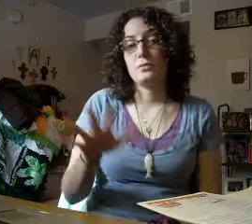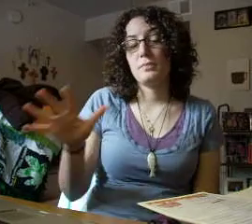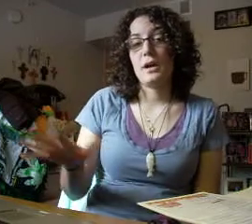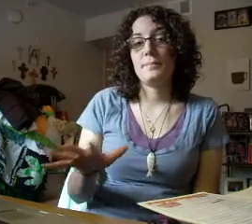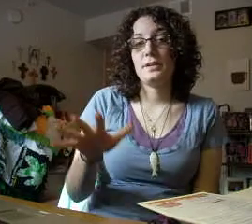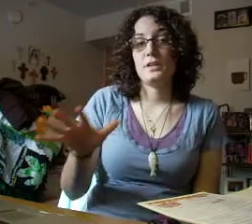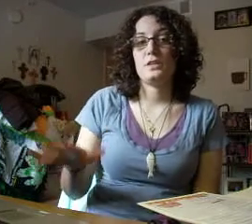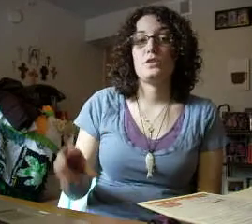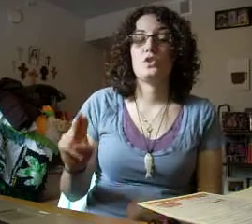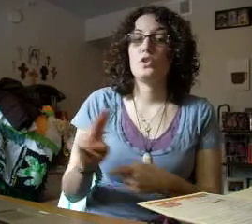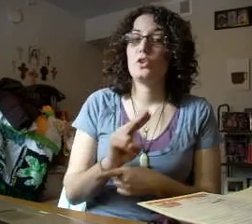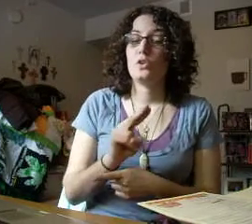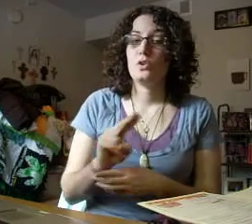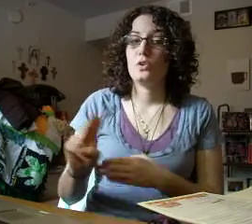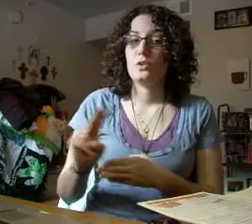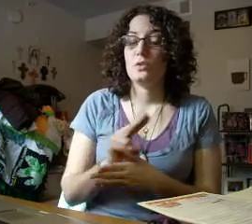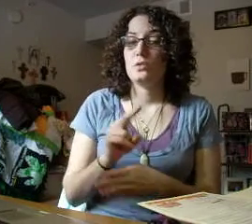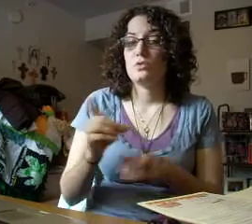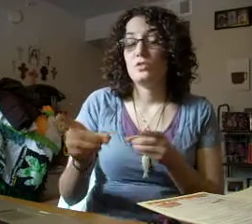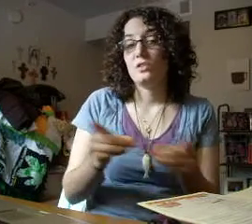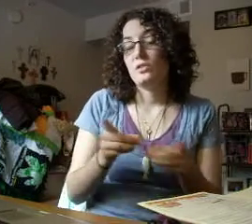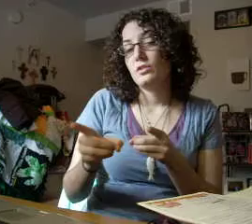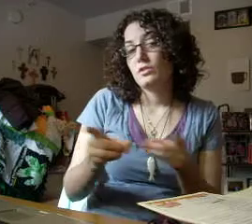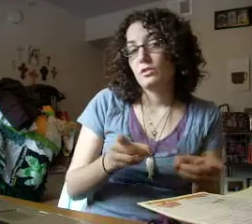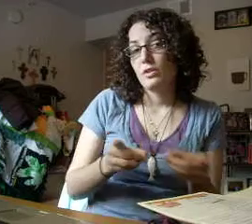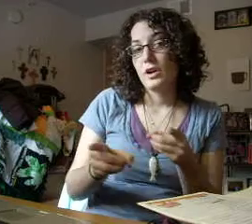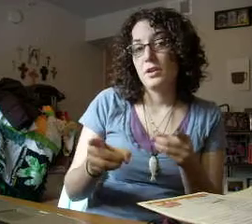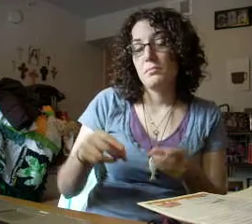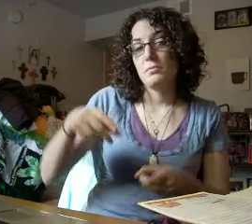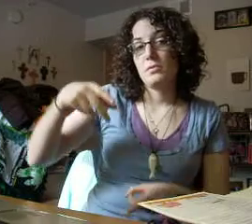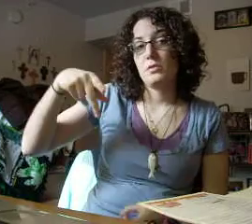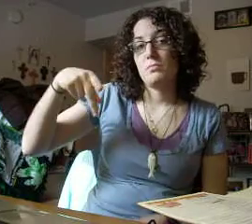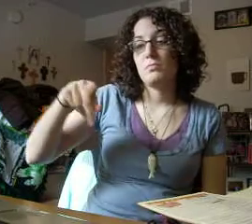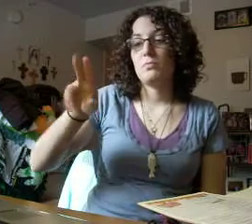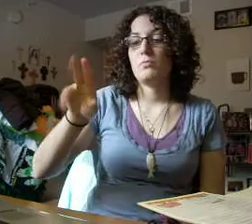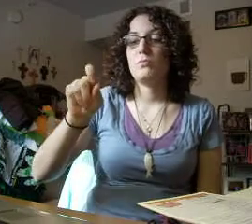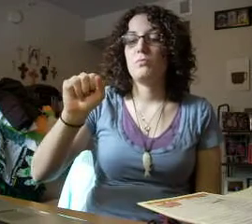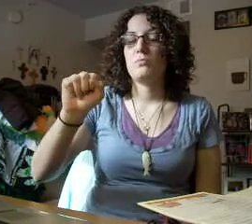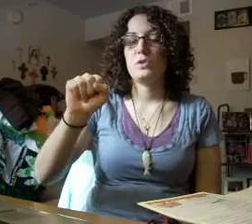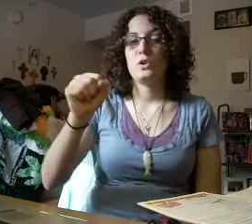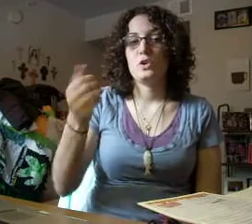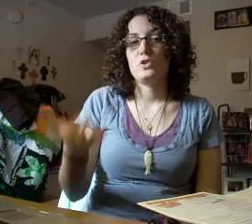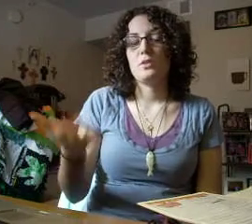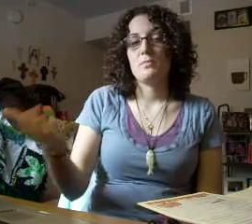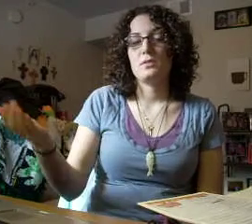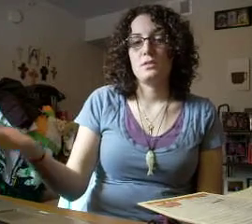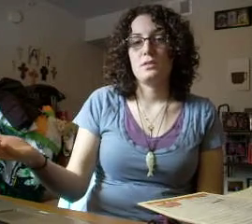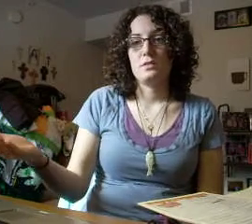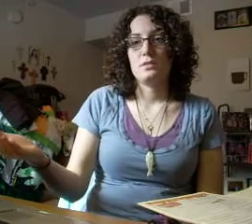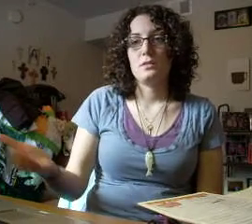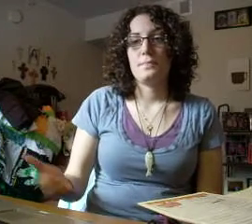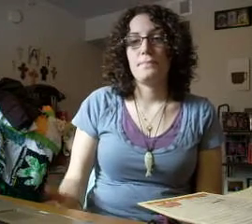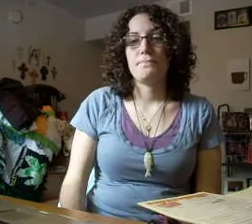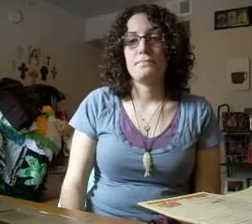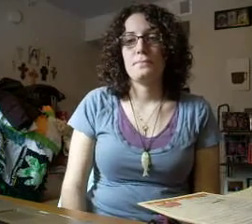are useful for describing pure substances. That's because pure substances are going to have uniform,